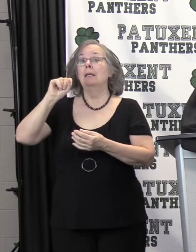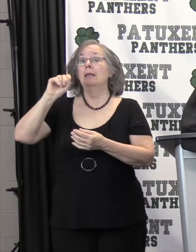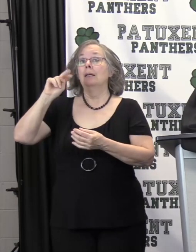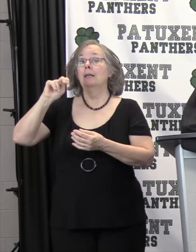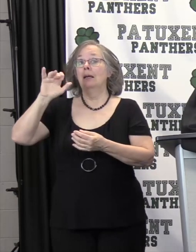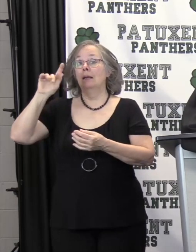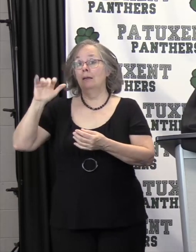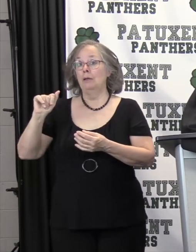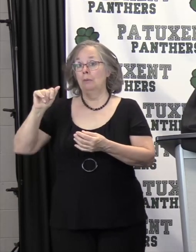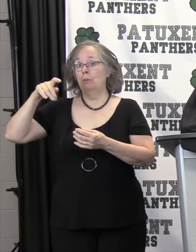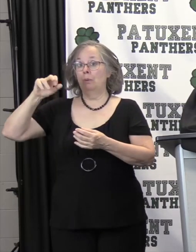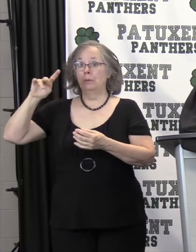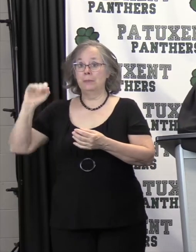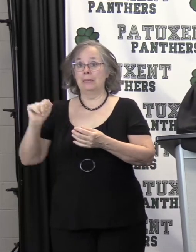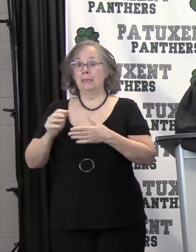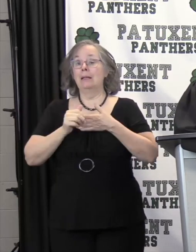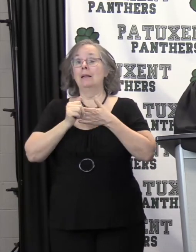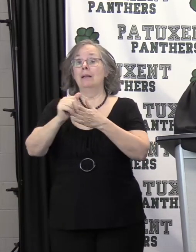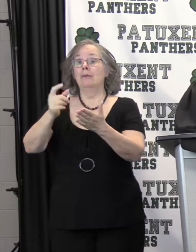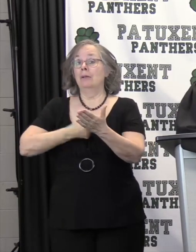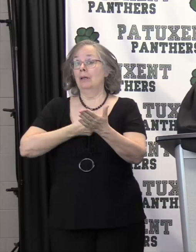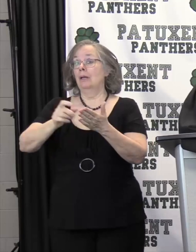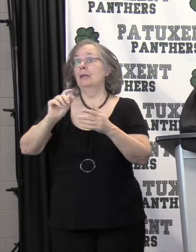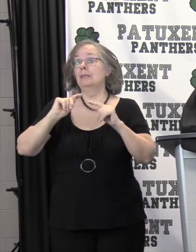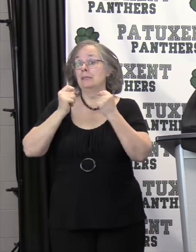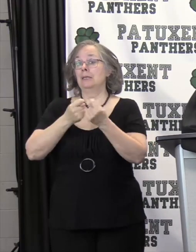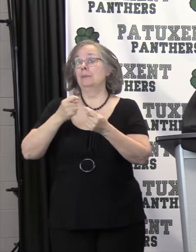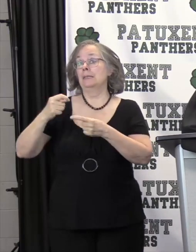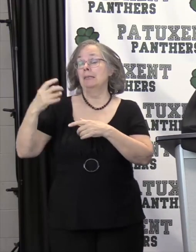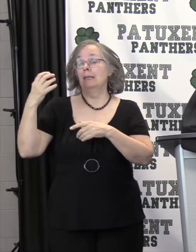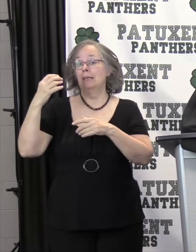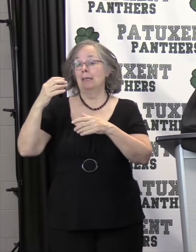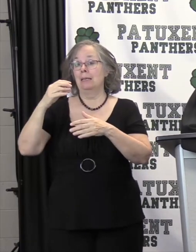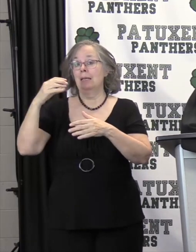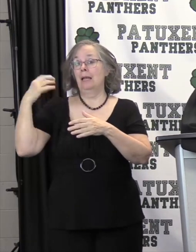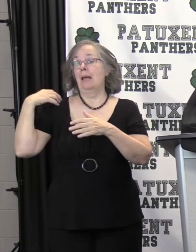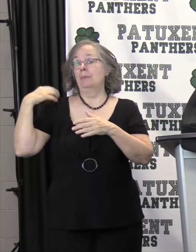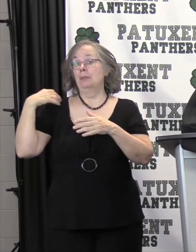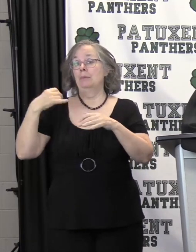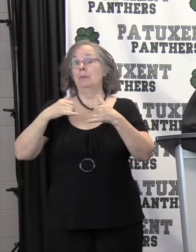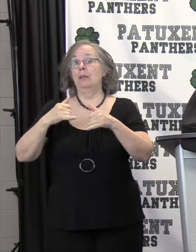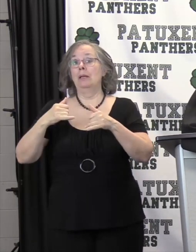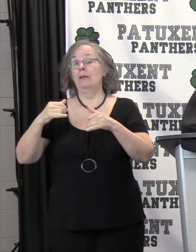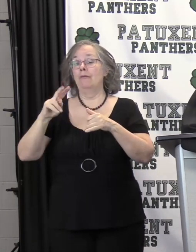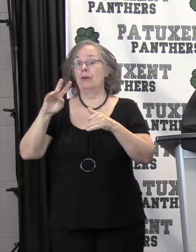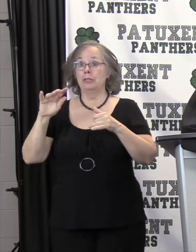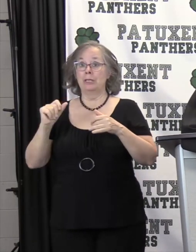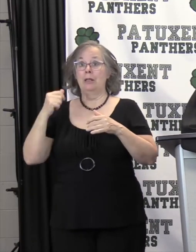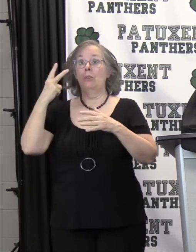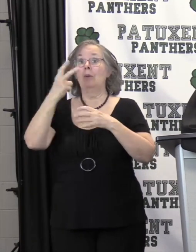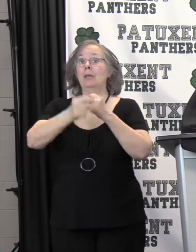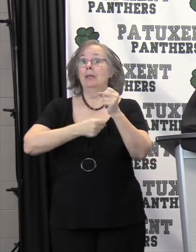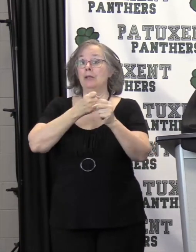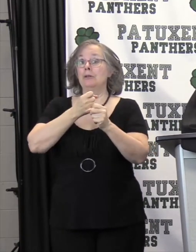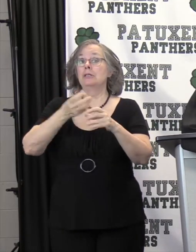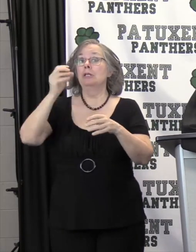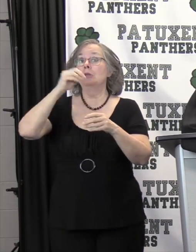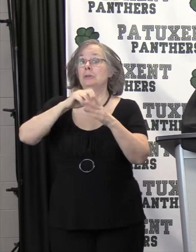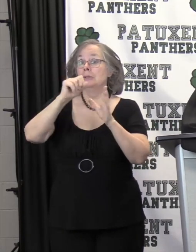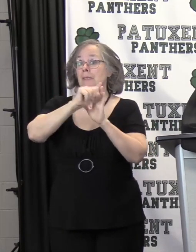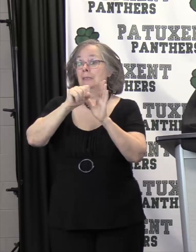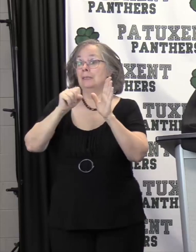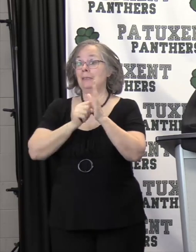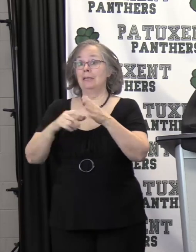She has led the field hockey team as a captain and played on the varsity team for 3 years. including the 2017 state championship